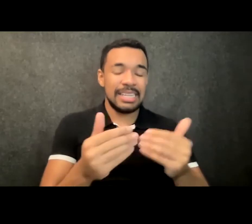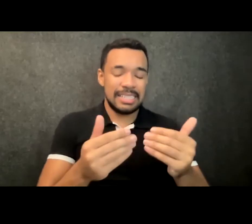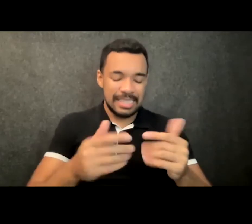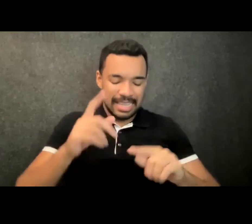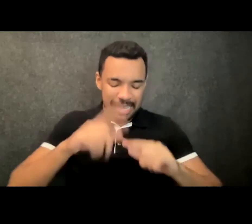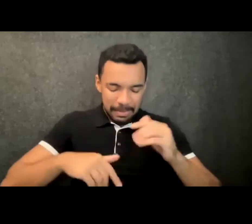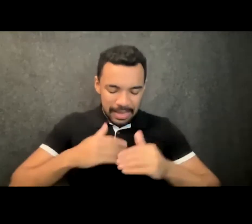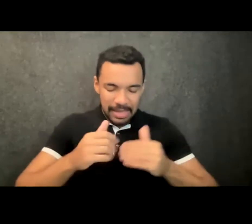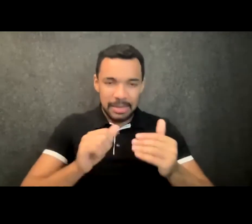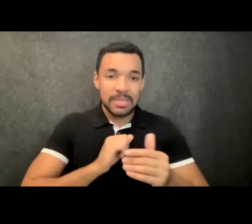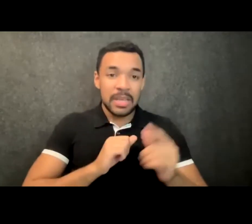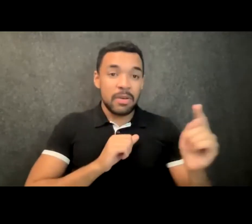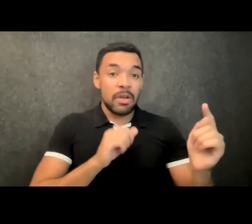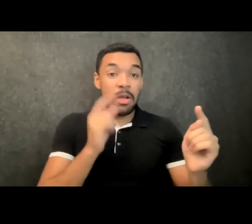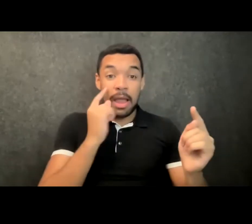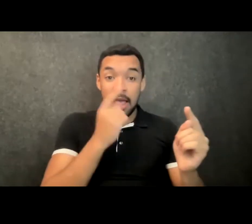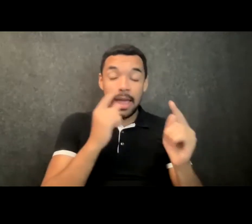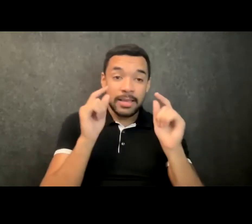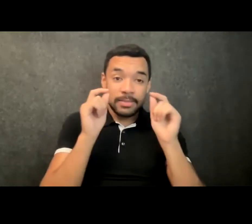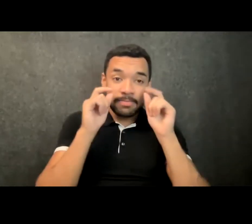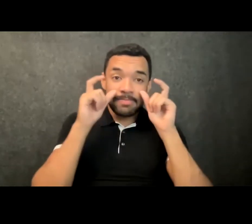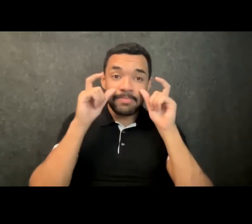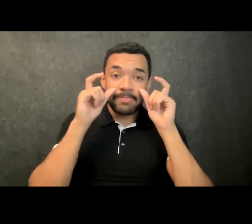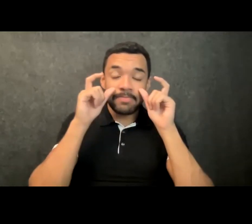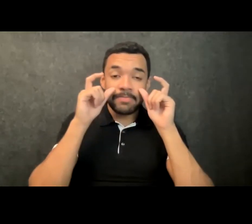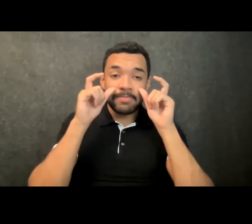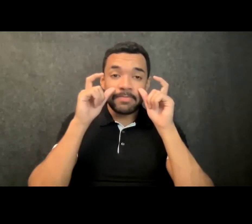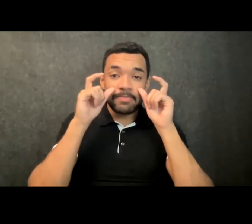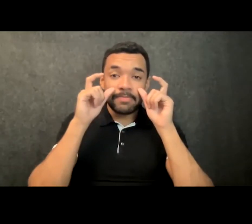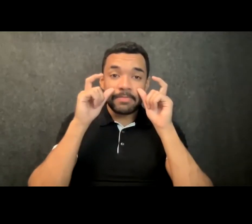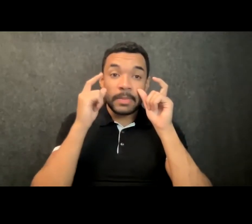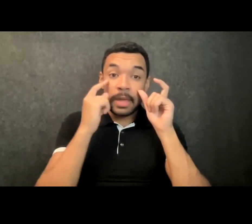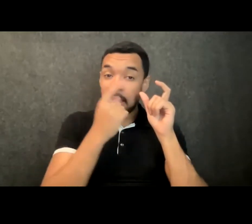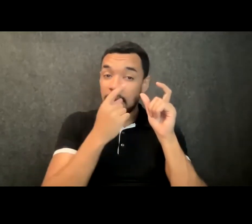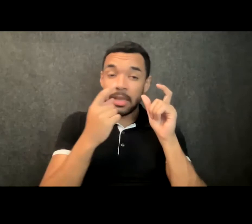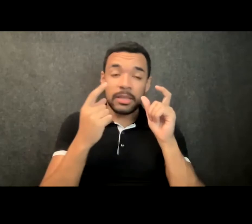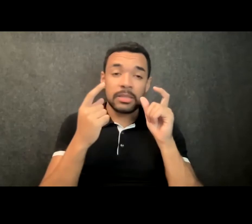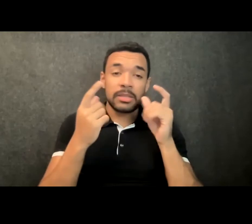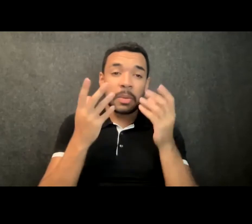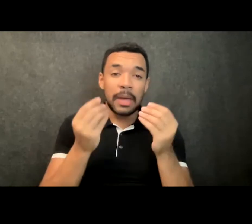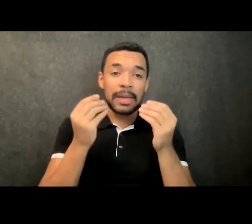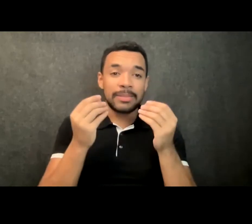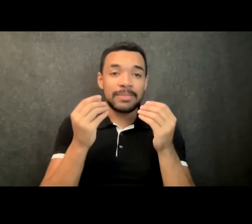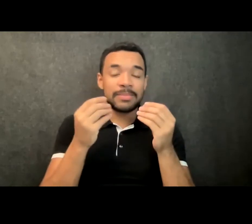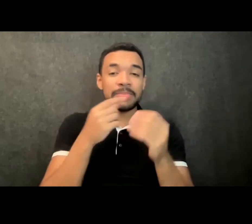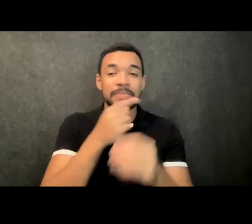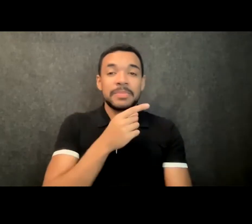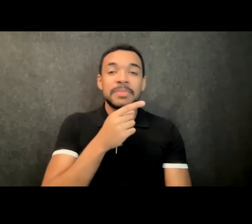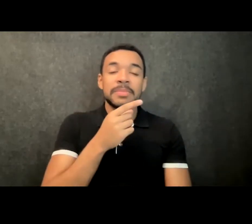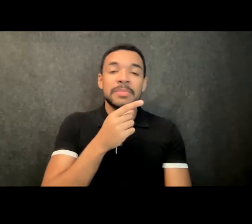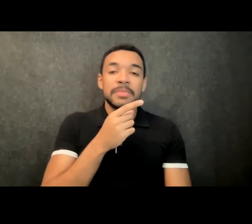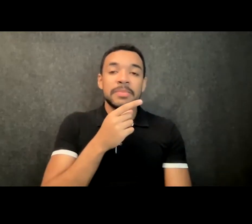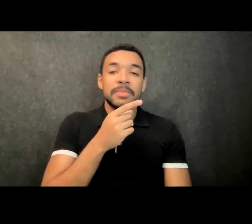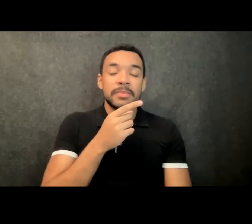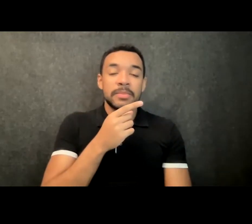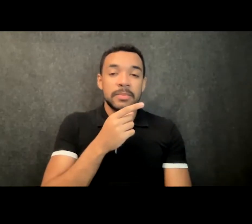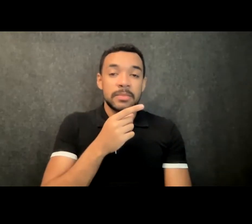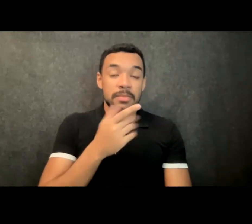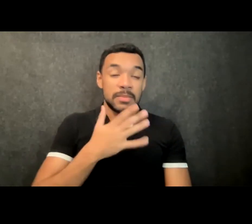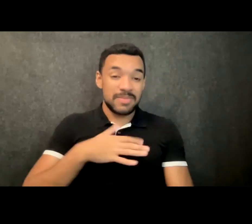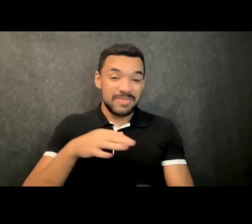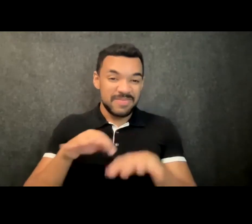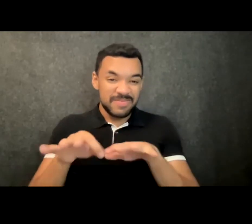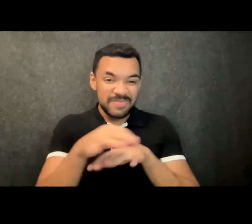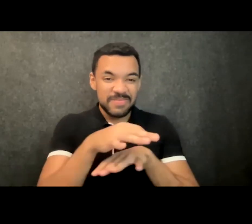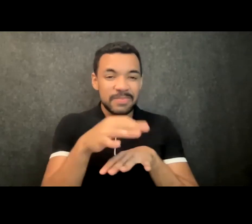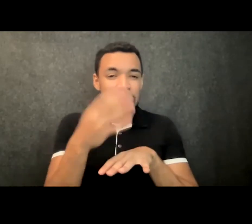were wide and shining and her eyelashes were wet. A manicure with sky blue moon, a good